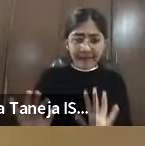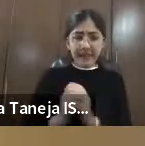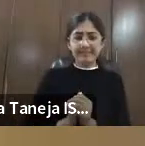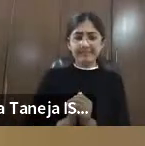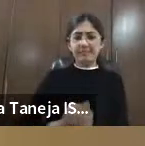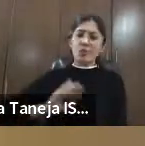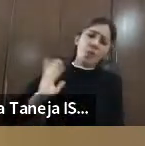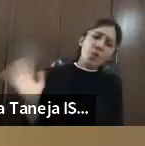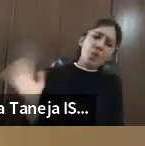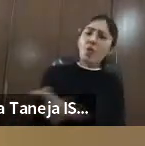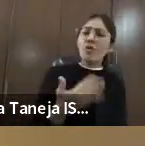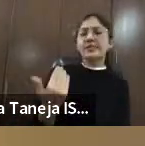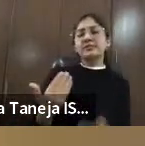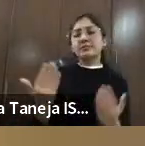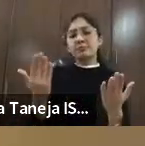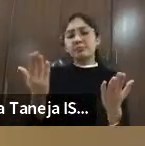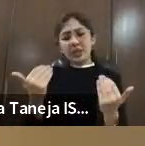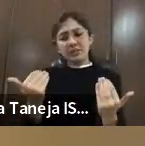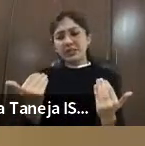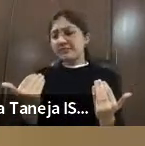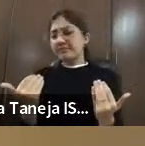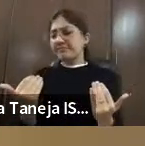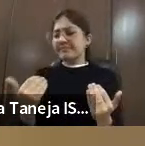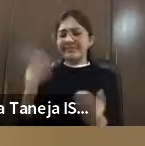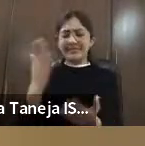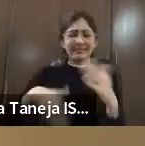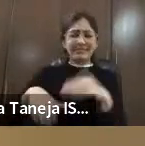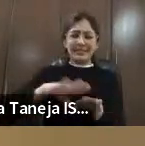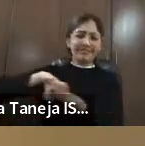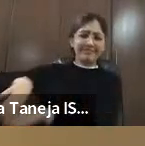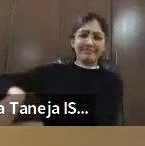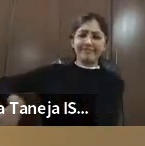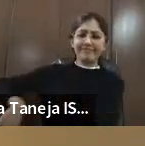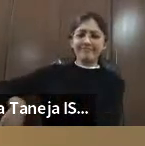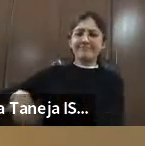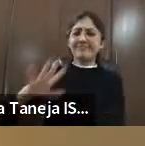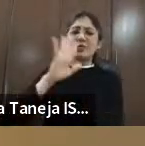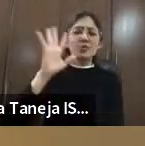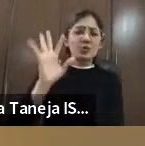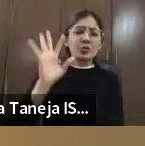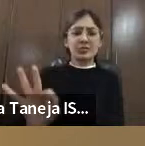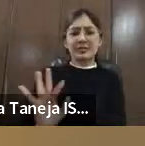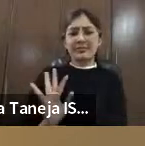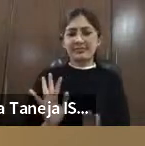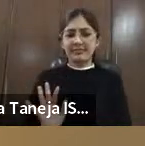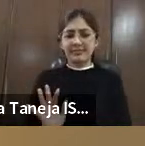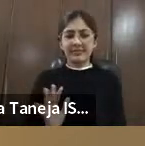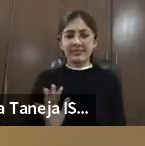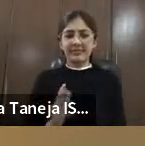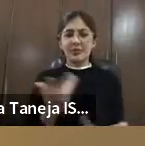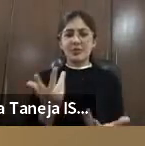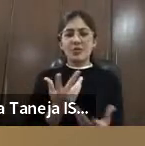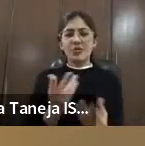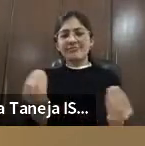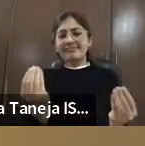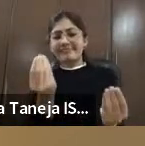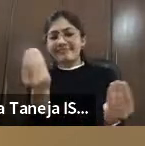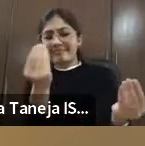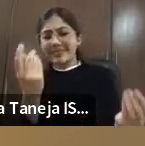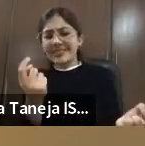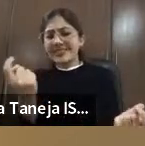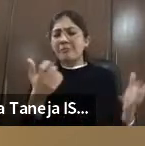us can beat down disability into what it truly is, a mere activity